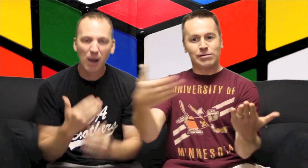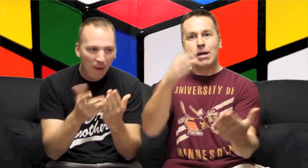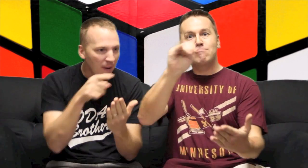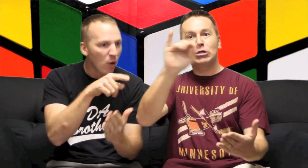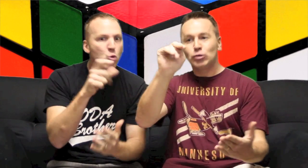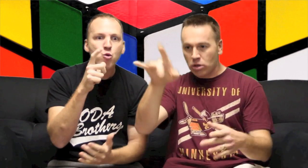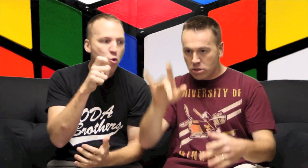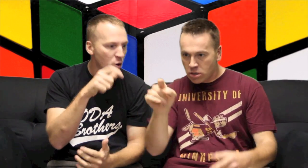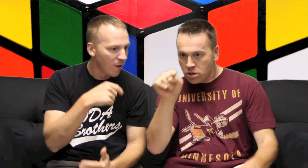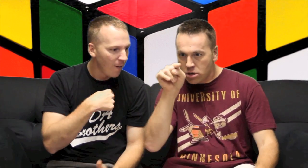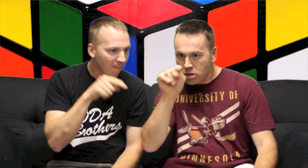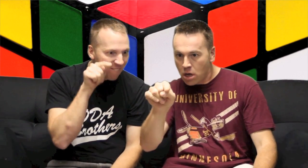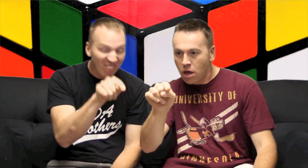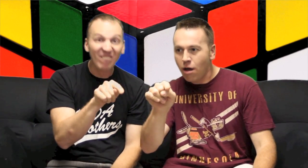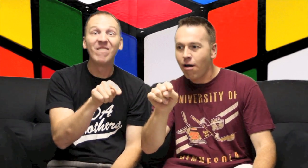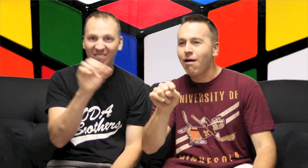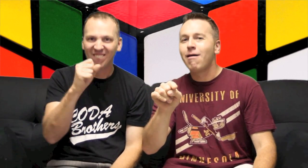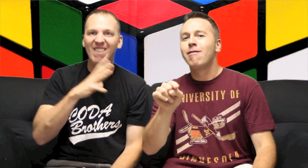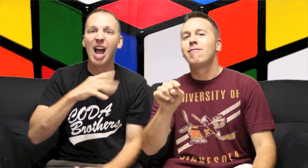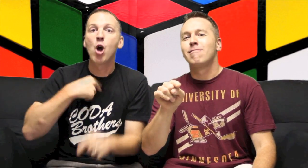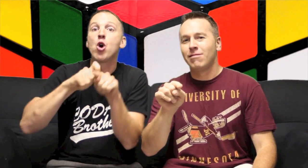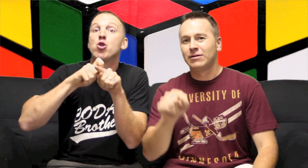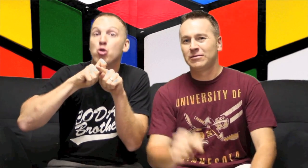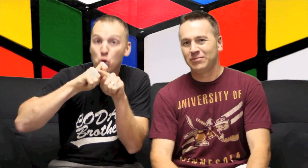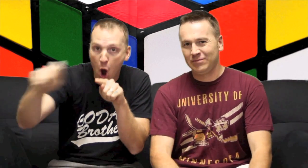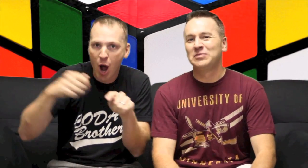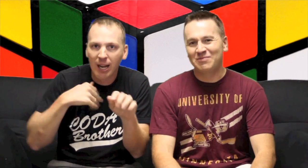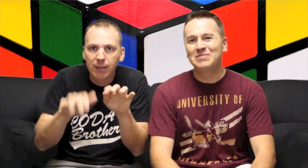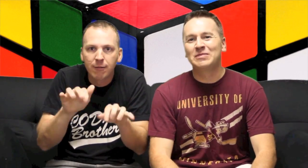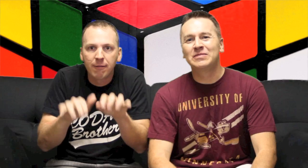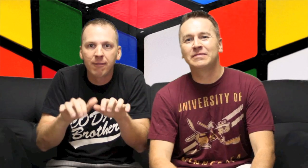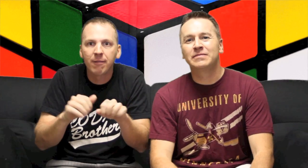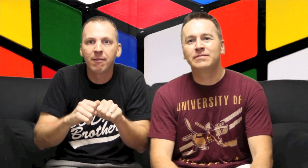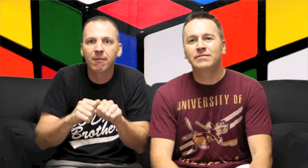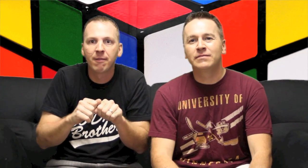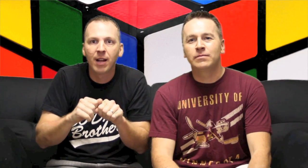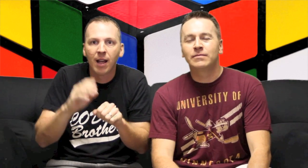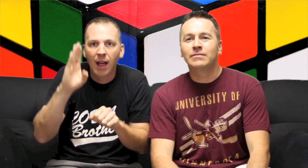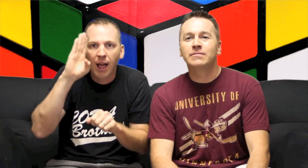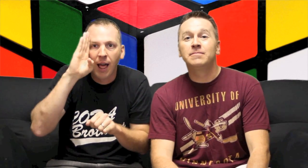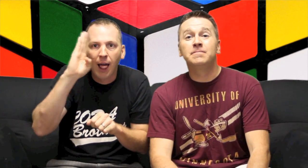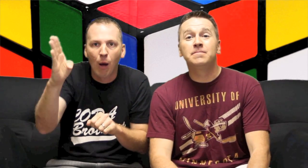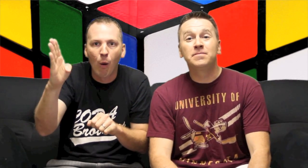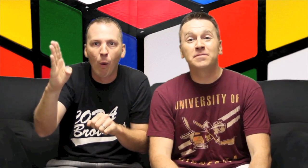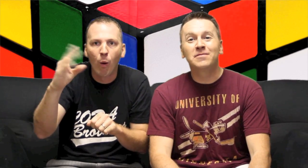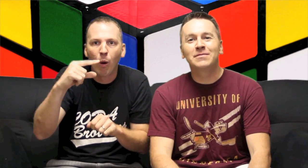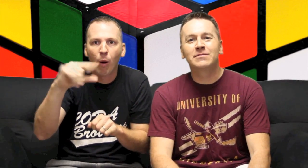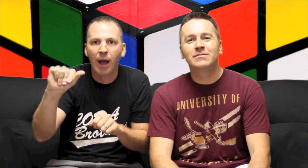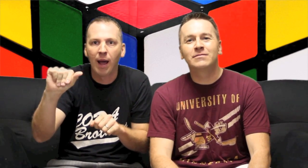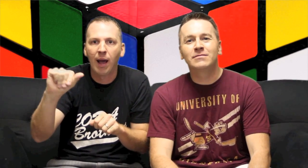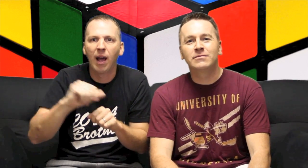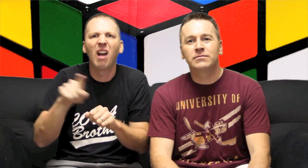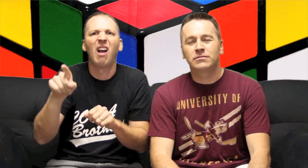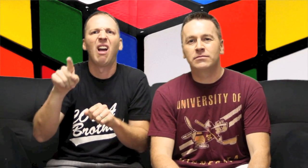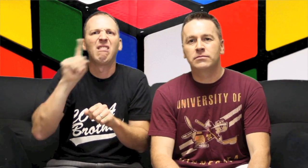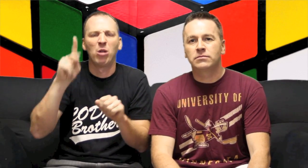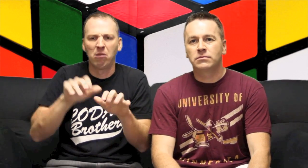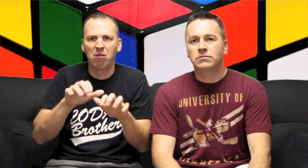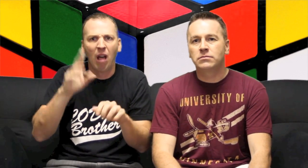directory. I'd flip to the Minnesota section and say, there's the number to call. All right, let's give a call here. So we called, and I said, hello, go ahead. And the deaf